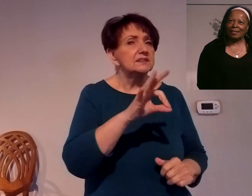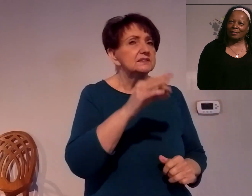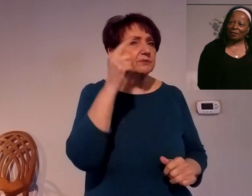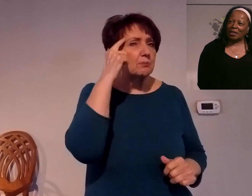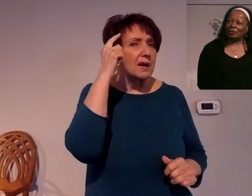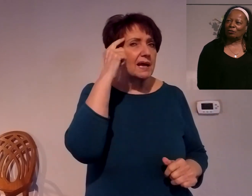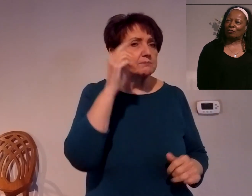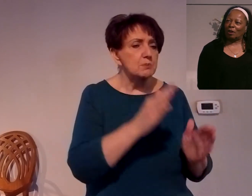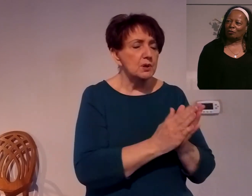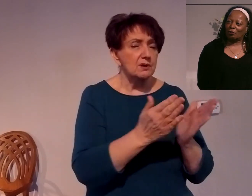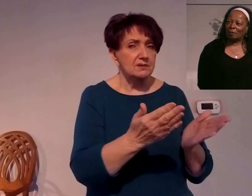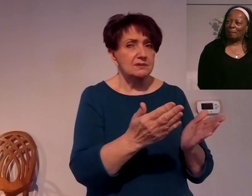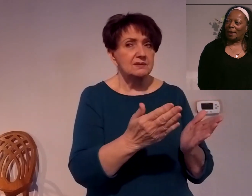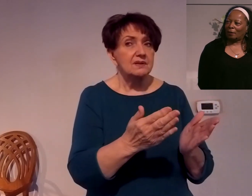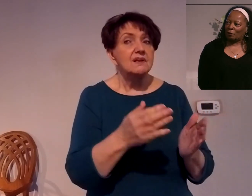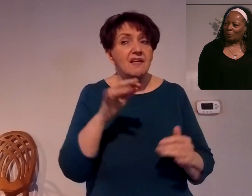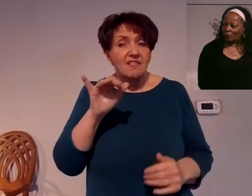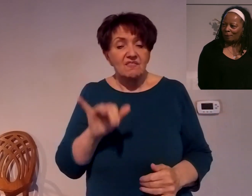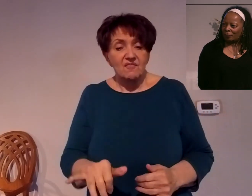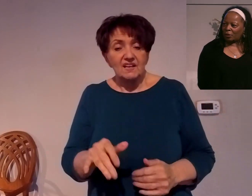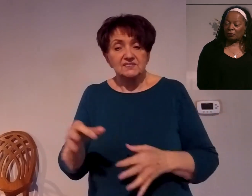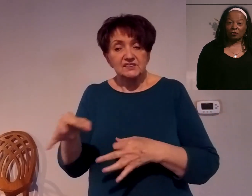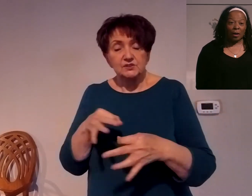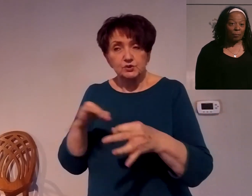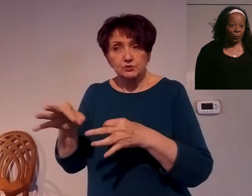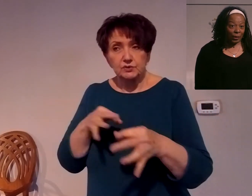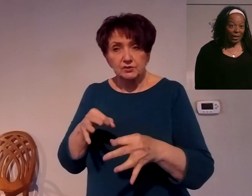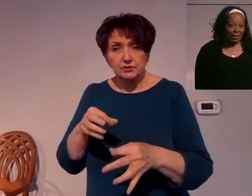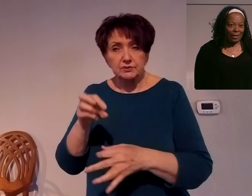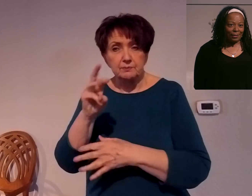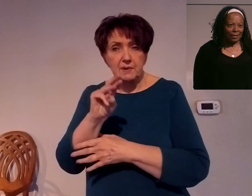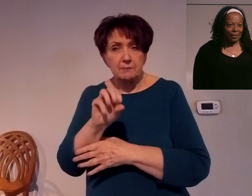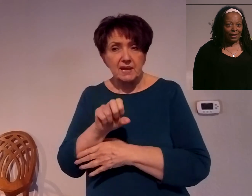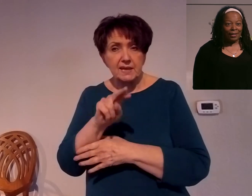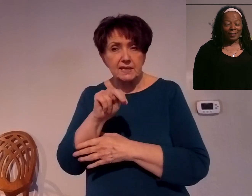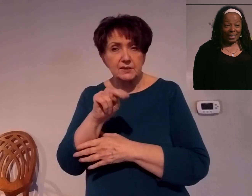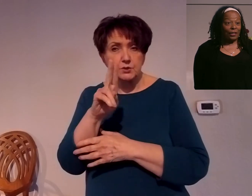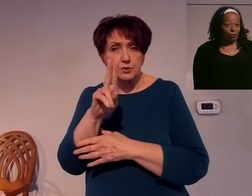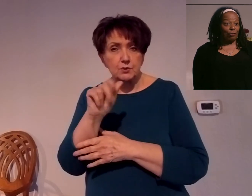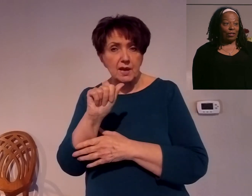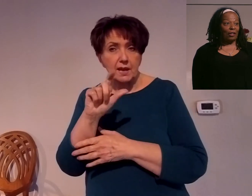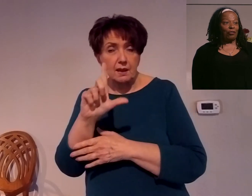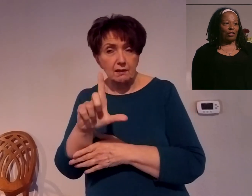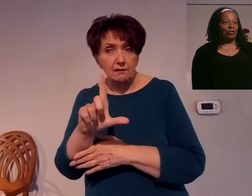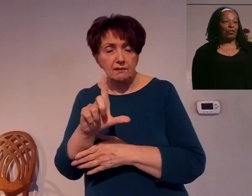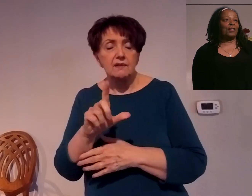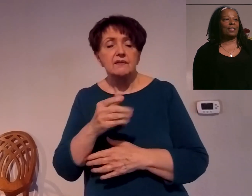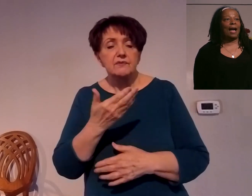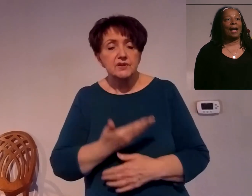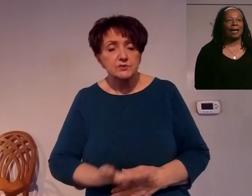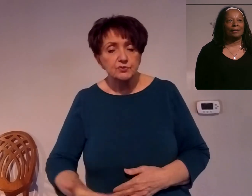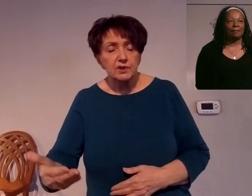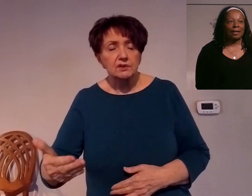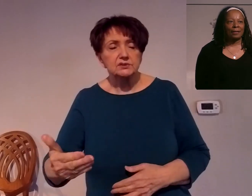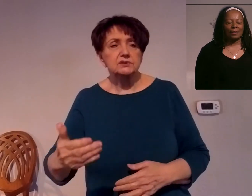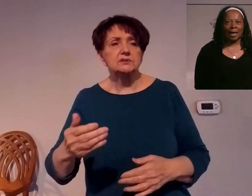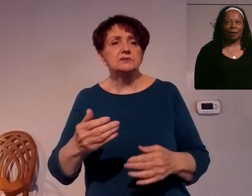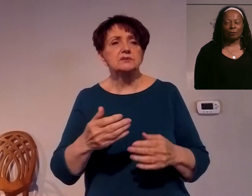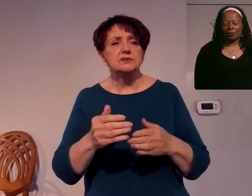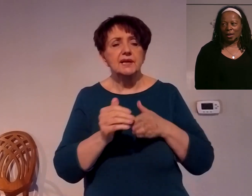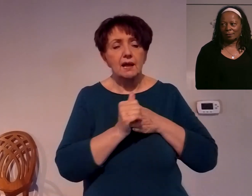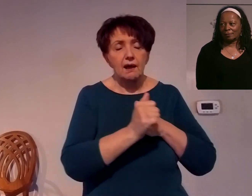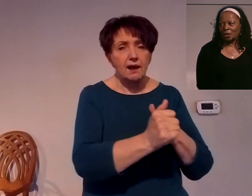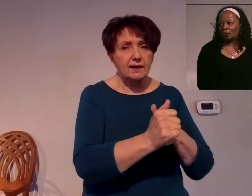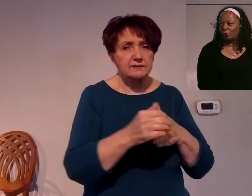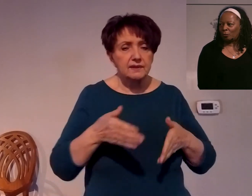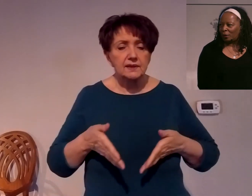ways is the instruction manual, the summary, the introduction to the guide that